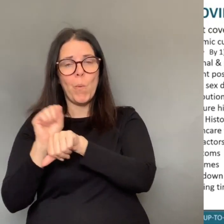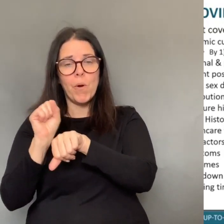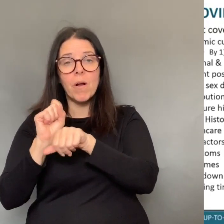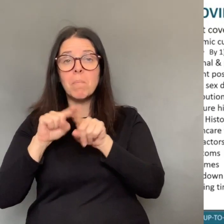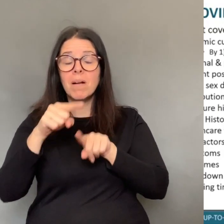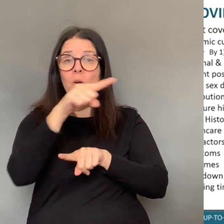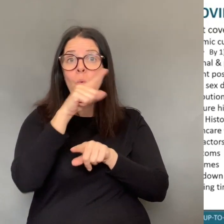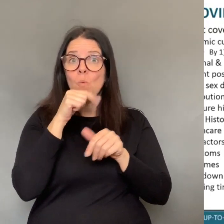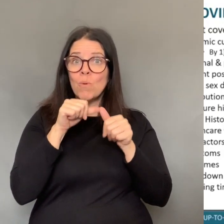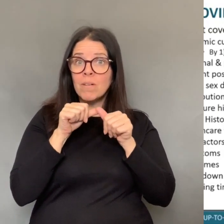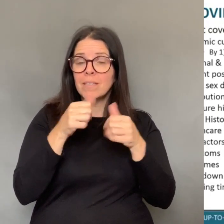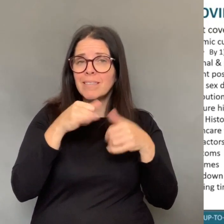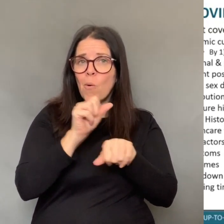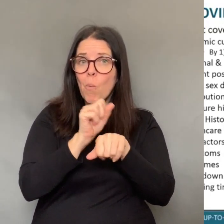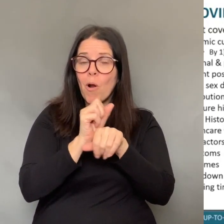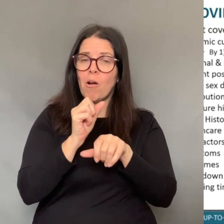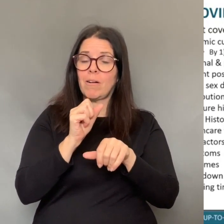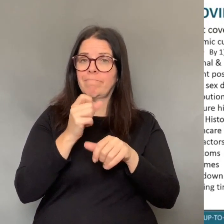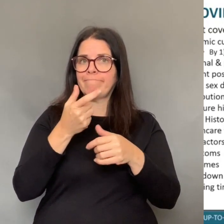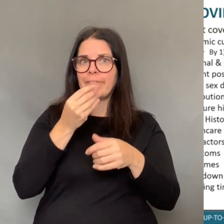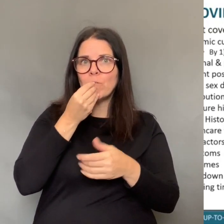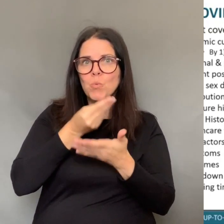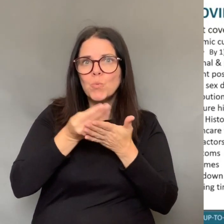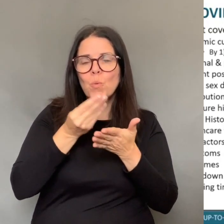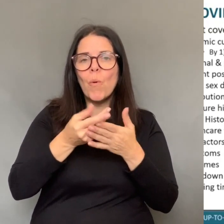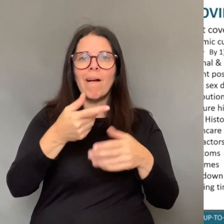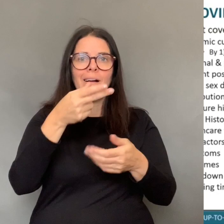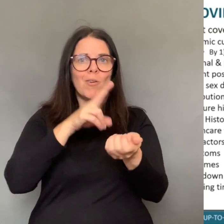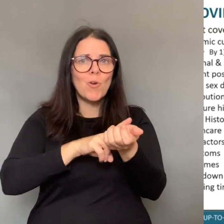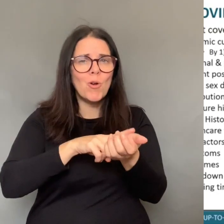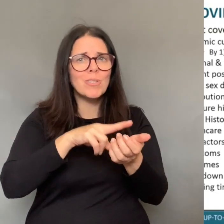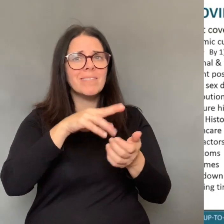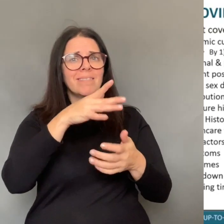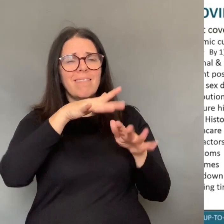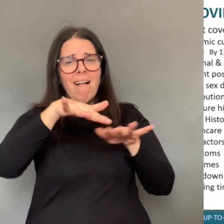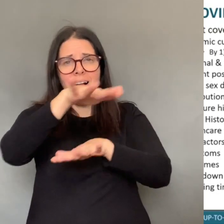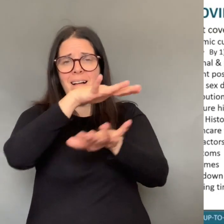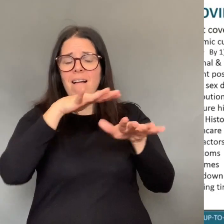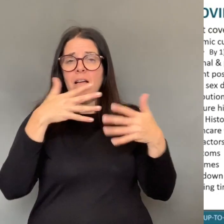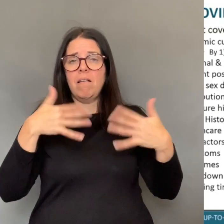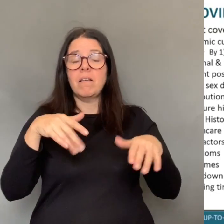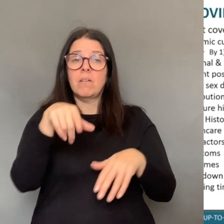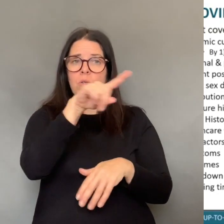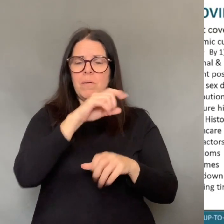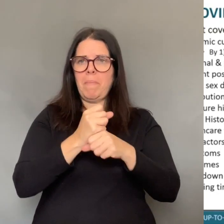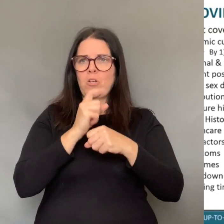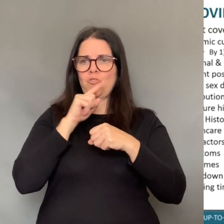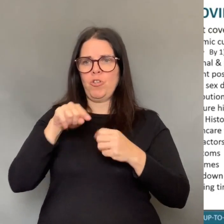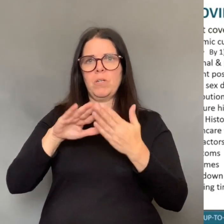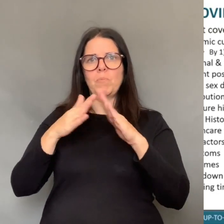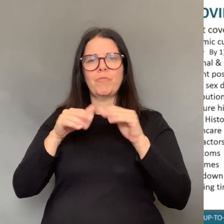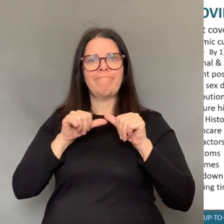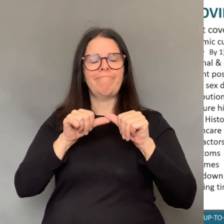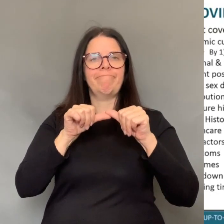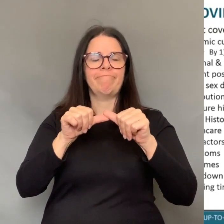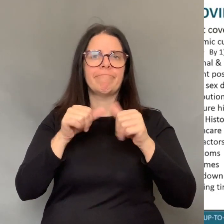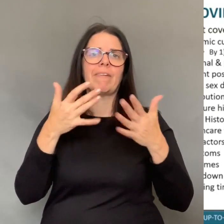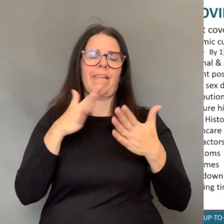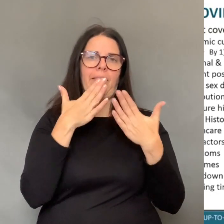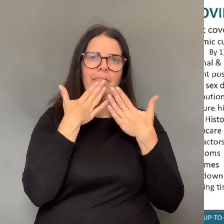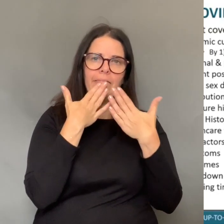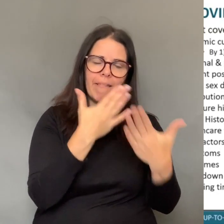COVID-19. My thoughts and prayers are with the family, and I would request once again, please treat these deaths as